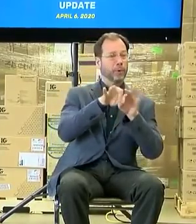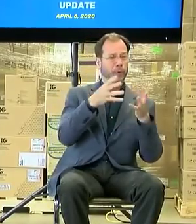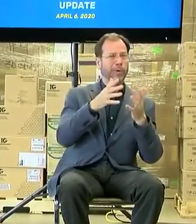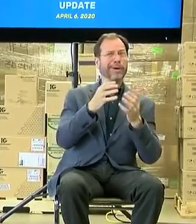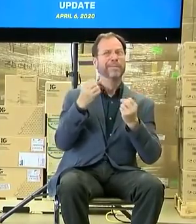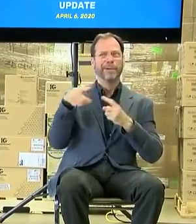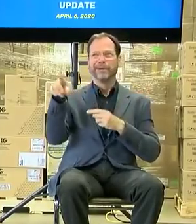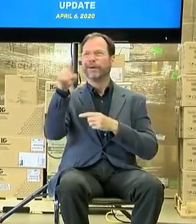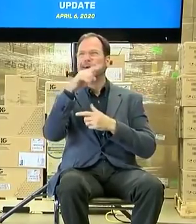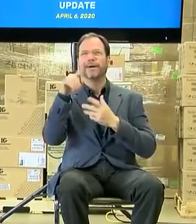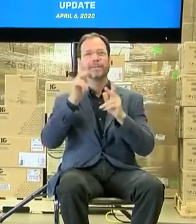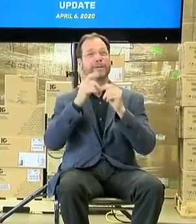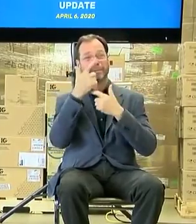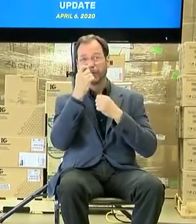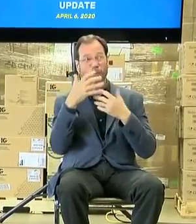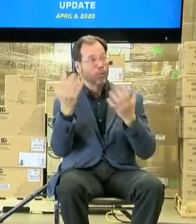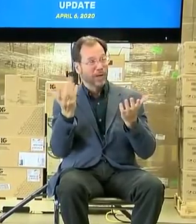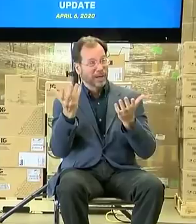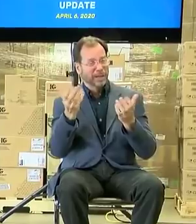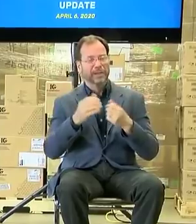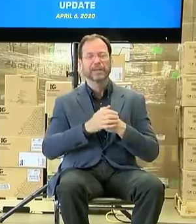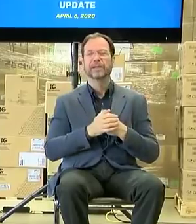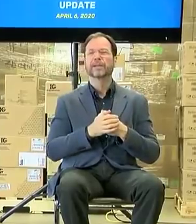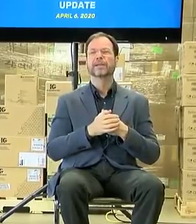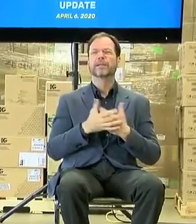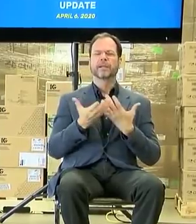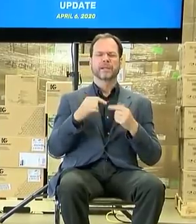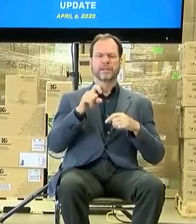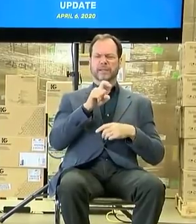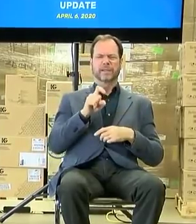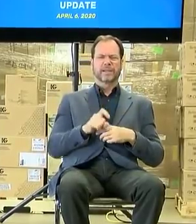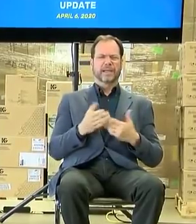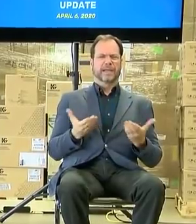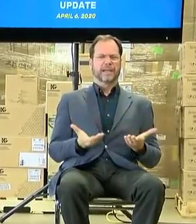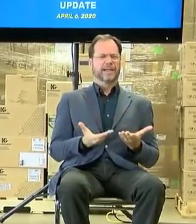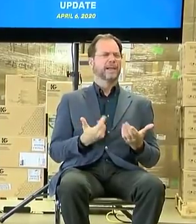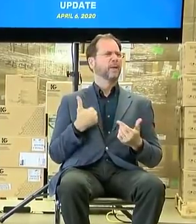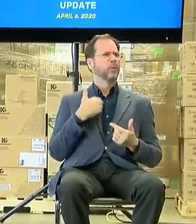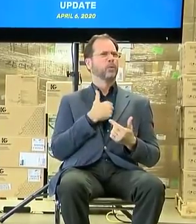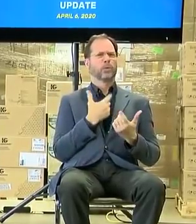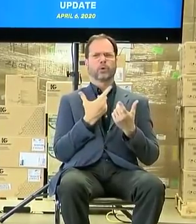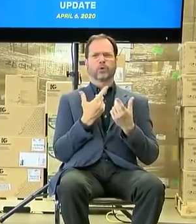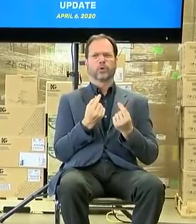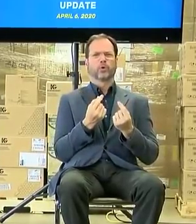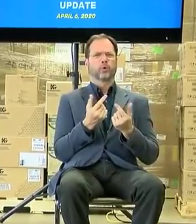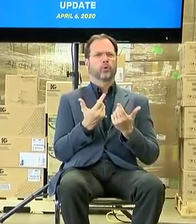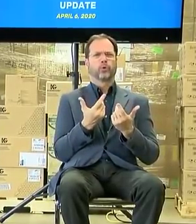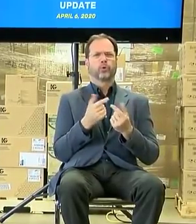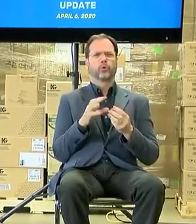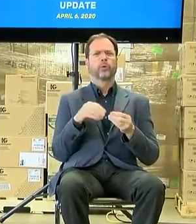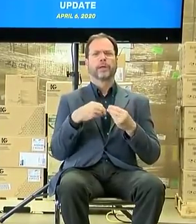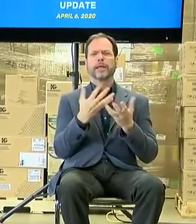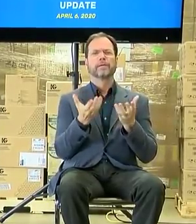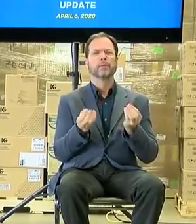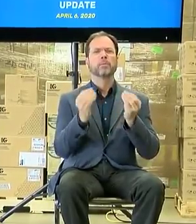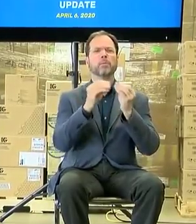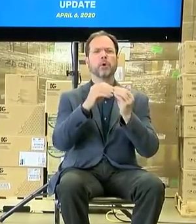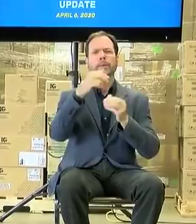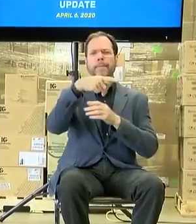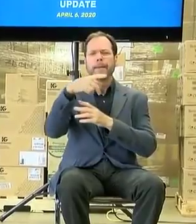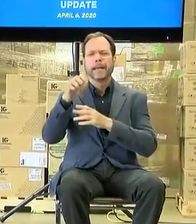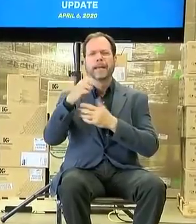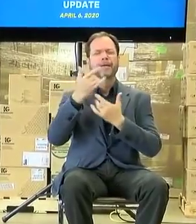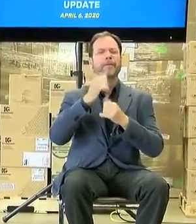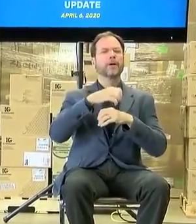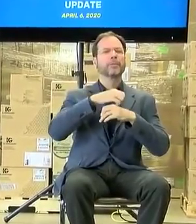interested in, and that is what Texas is doing to provide even more PPE, also known